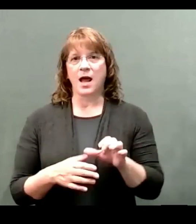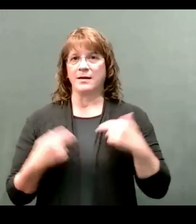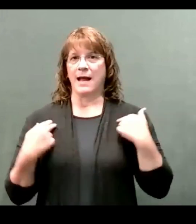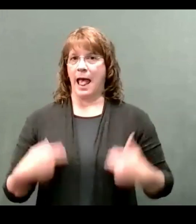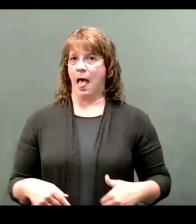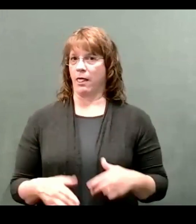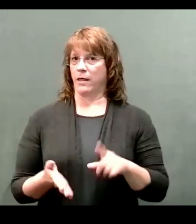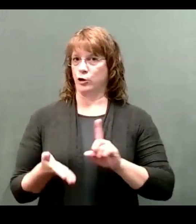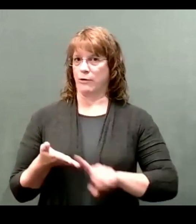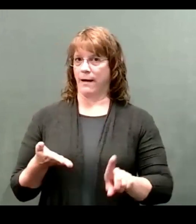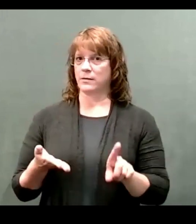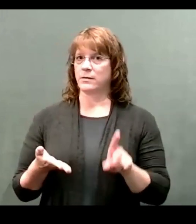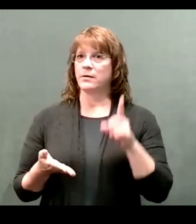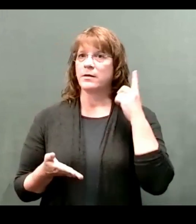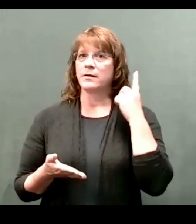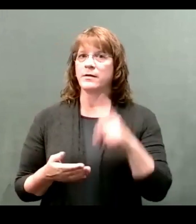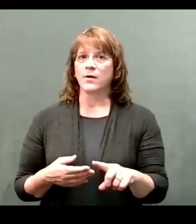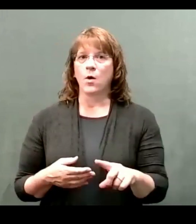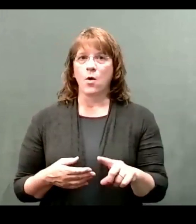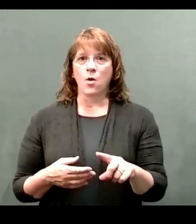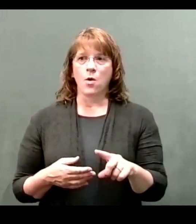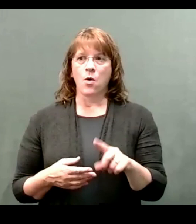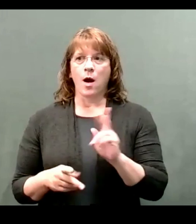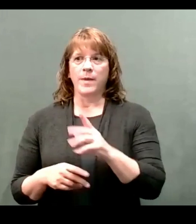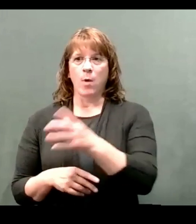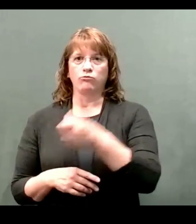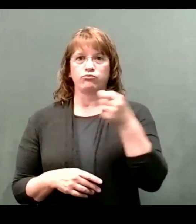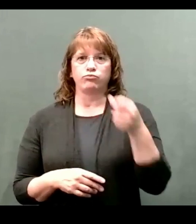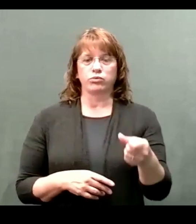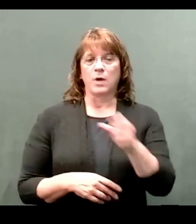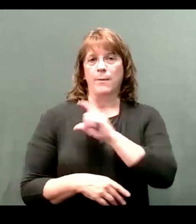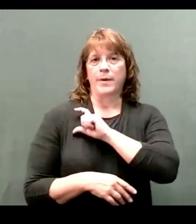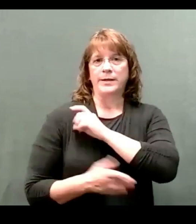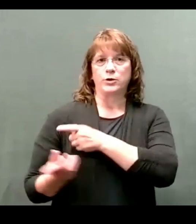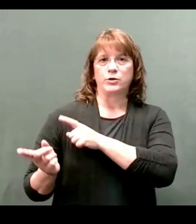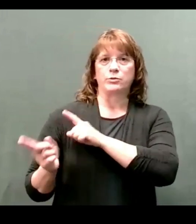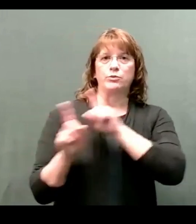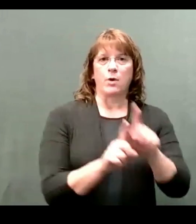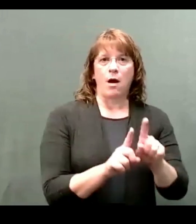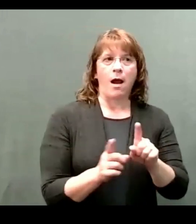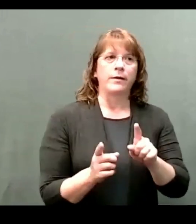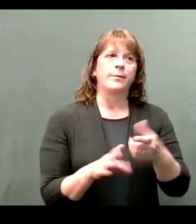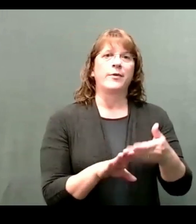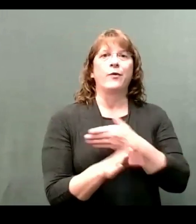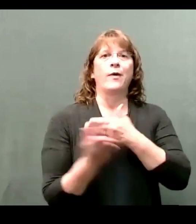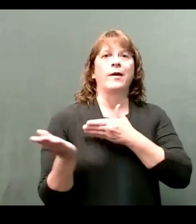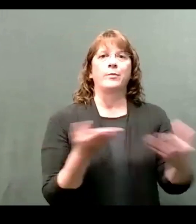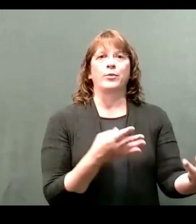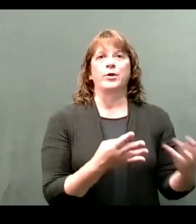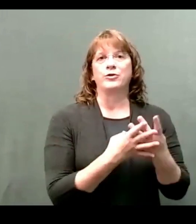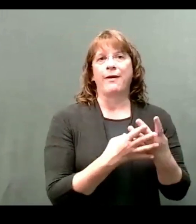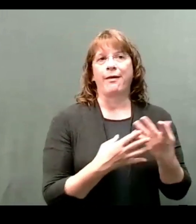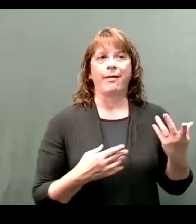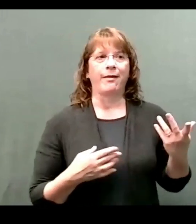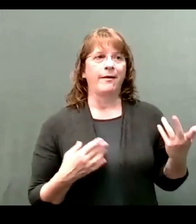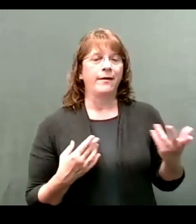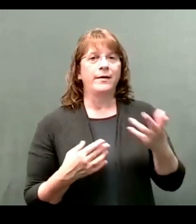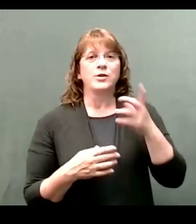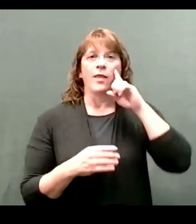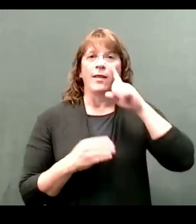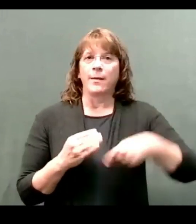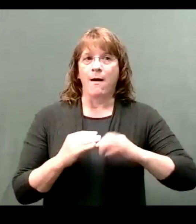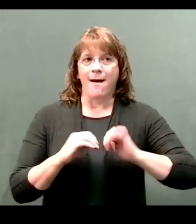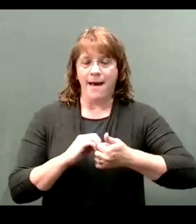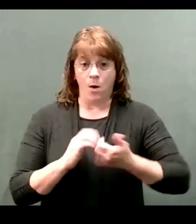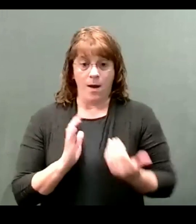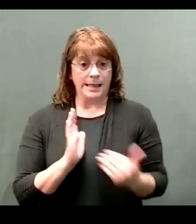health checks for detainees that officers have brought in before taking them to jail, and just thinking about